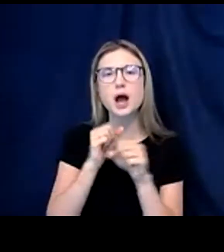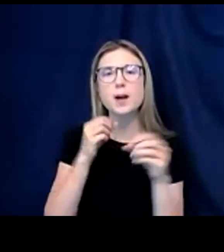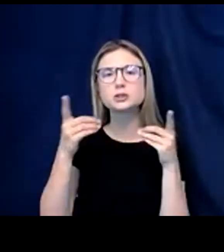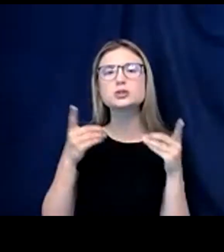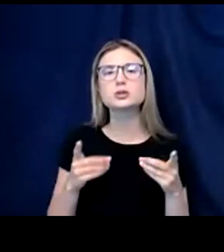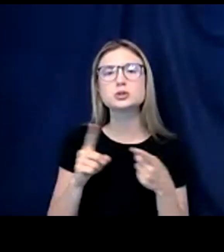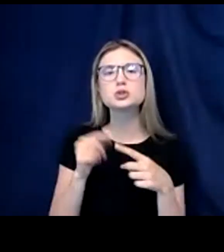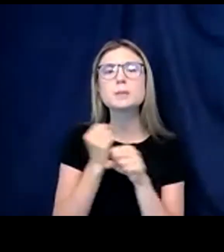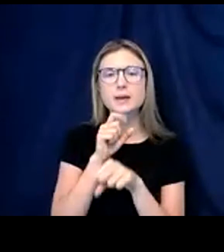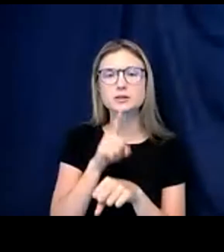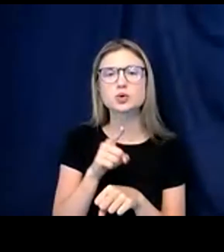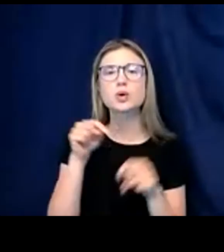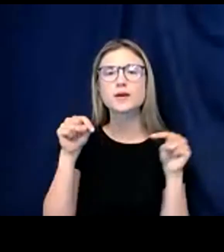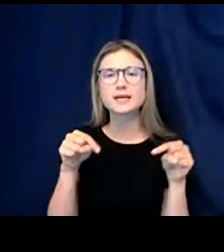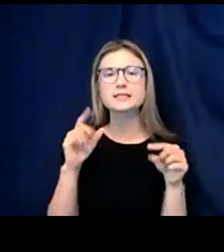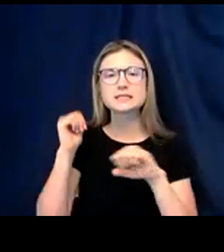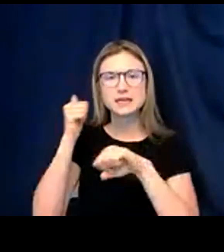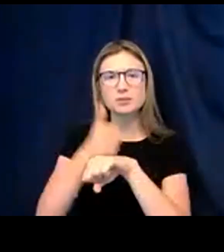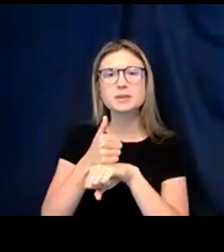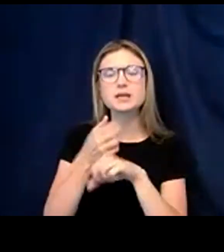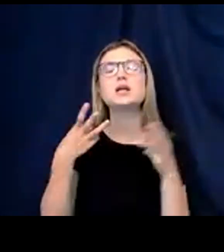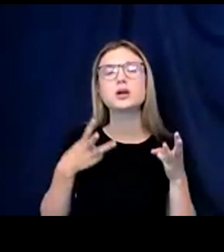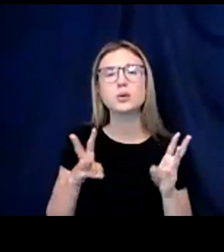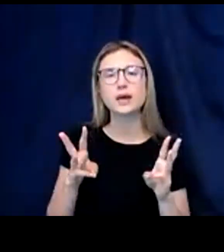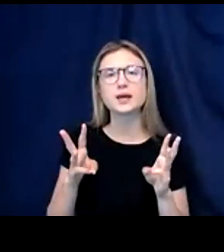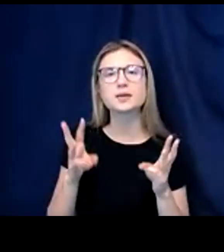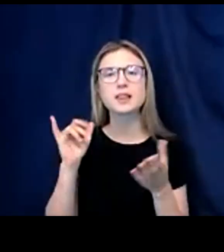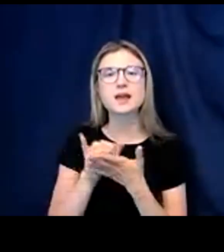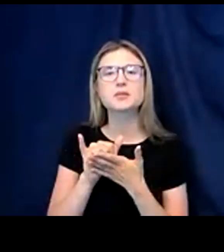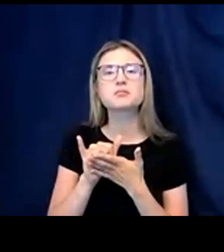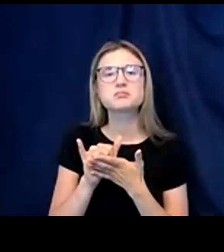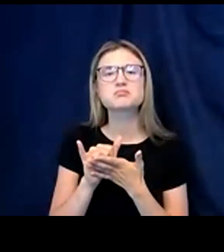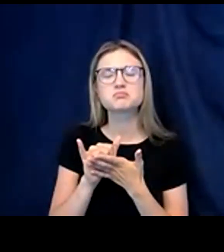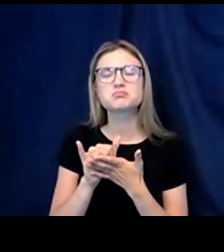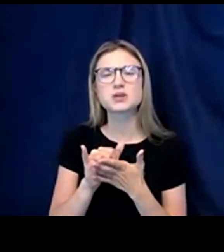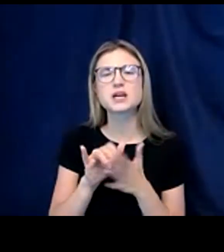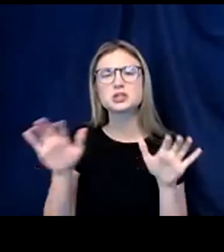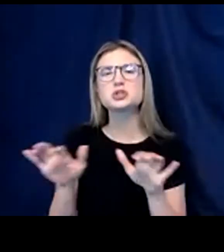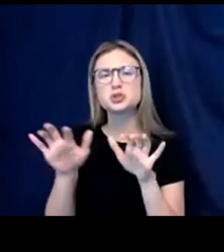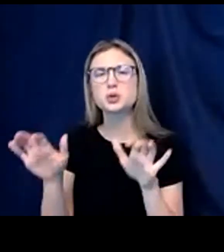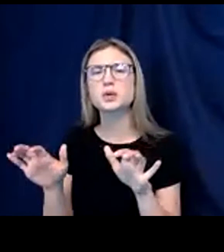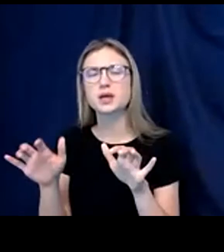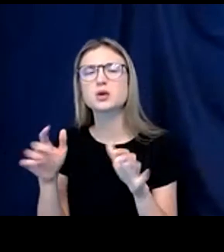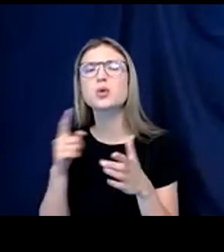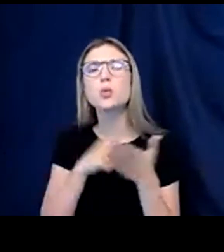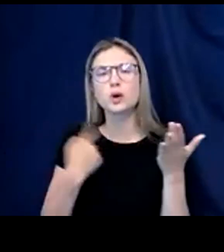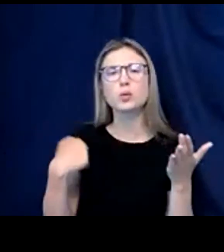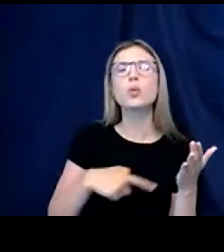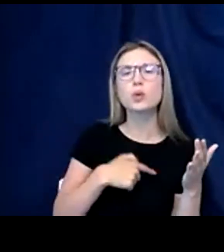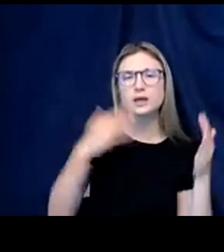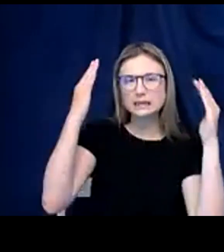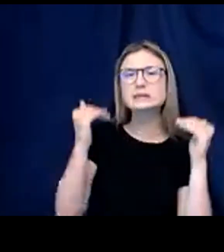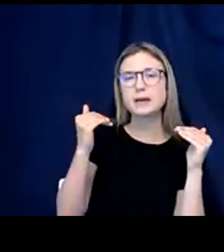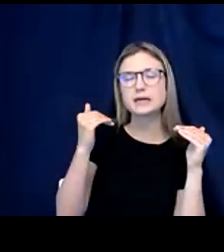is implemented in a way that is doing what we intend to do as advocates and really supporting people